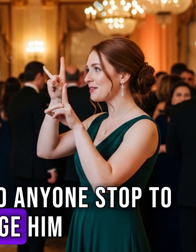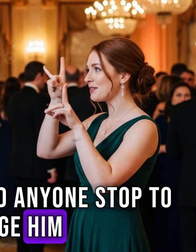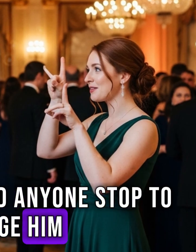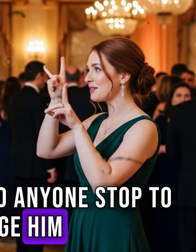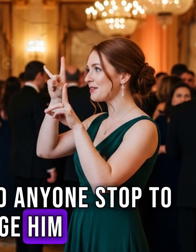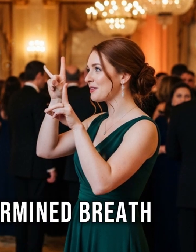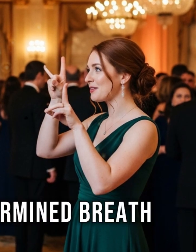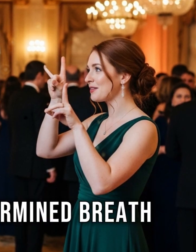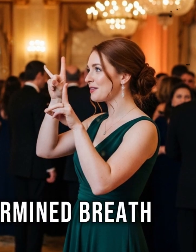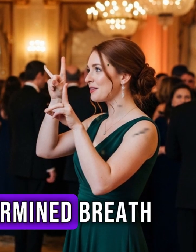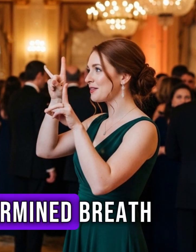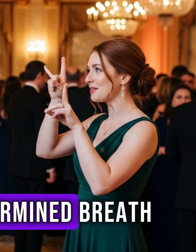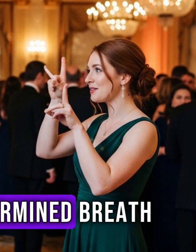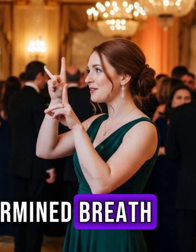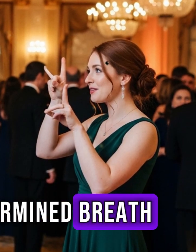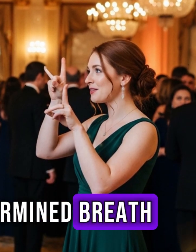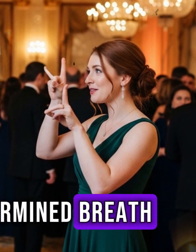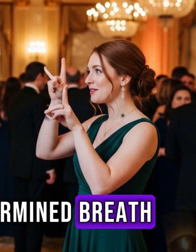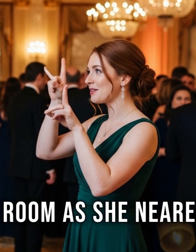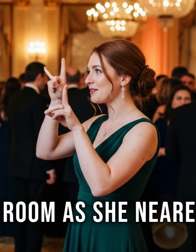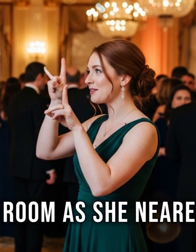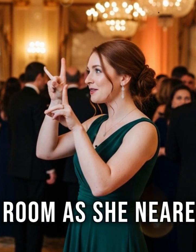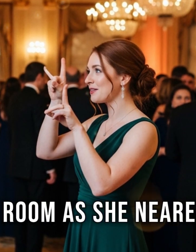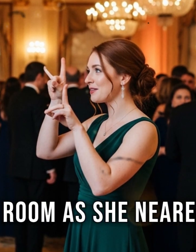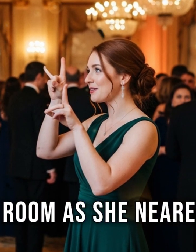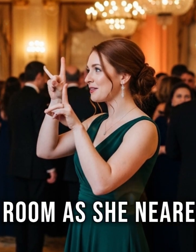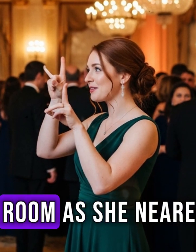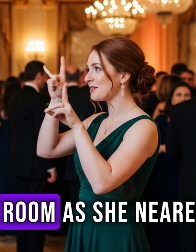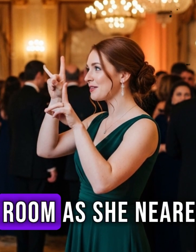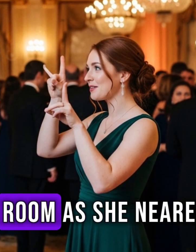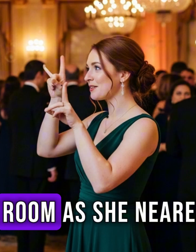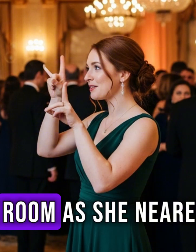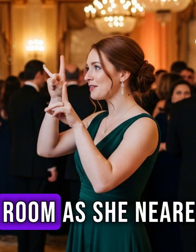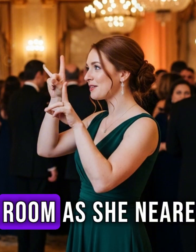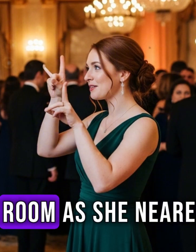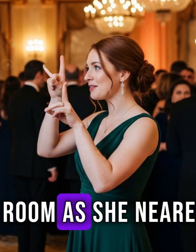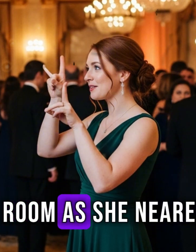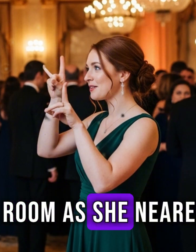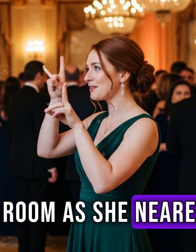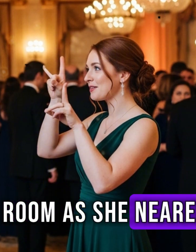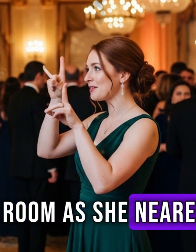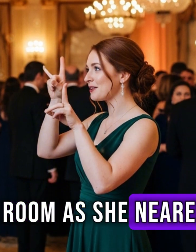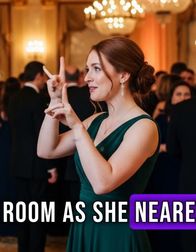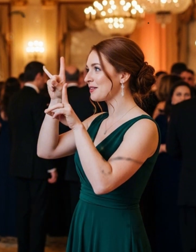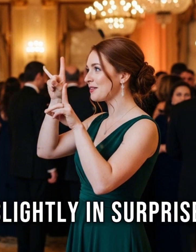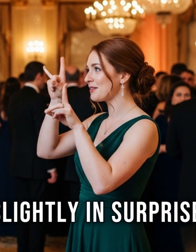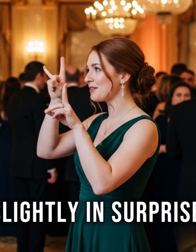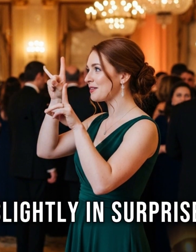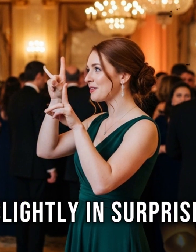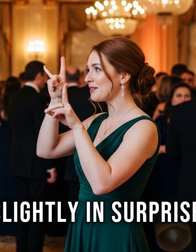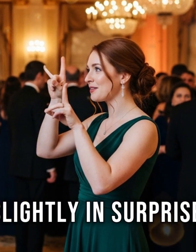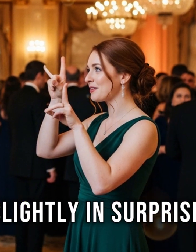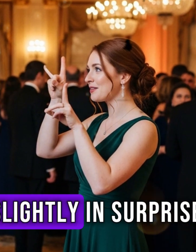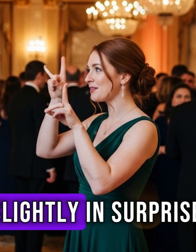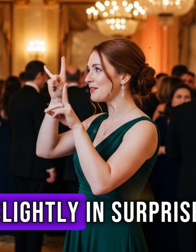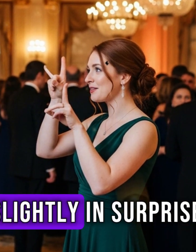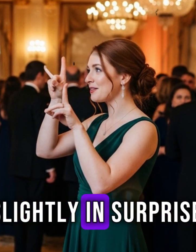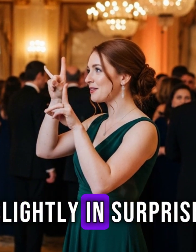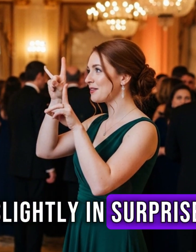him. Taking a determined breath, Elara crossed the room. As she neared, his eyes widened slightly in surprise